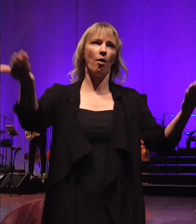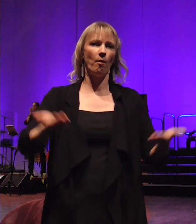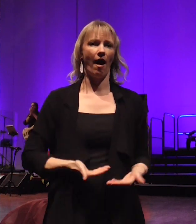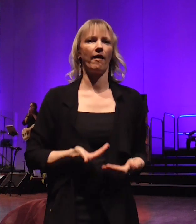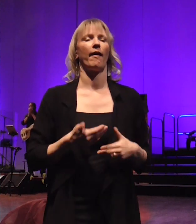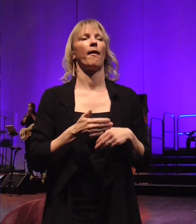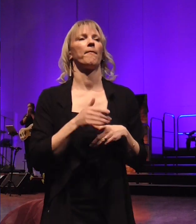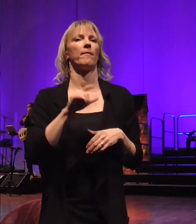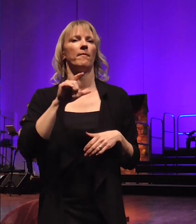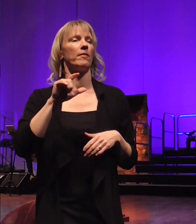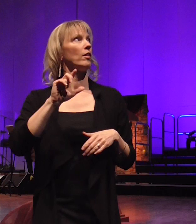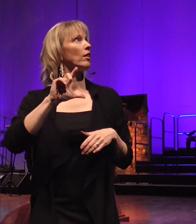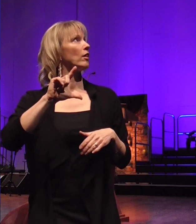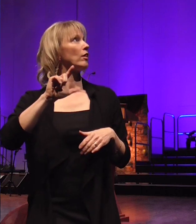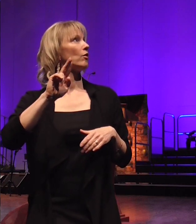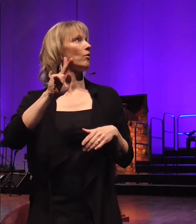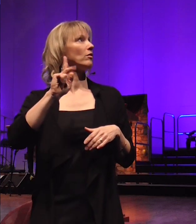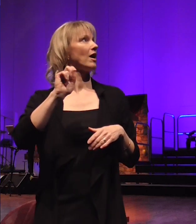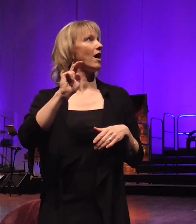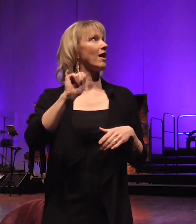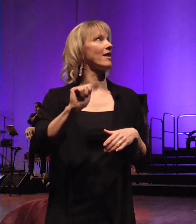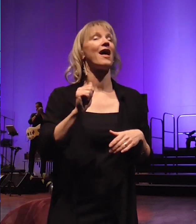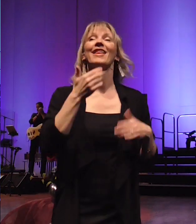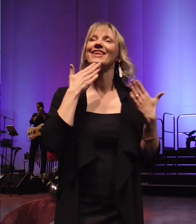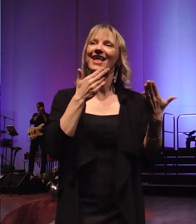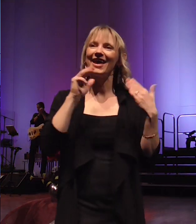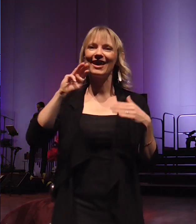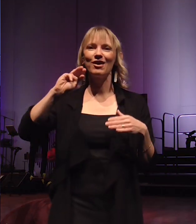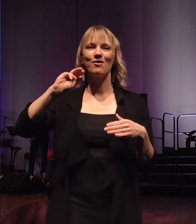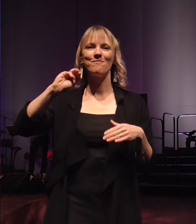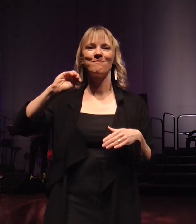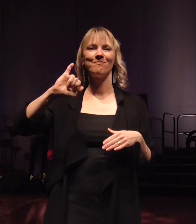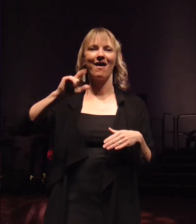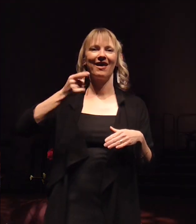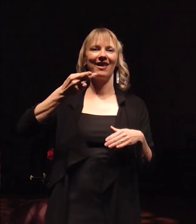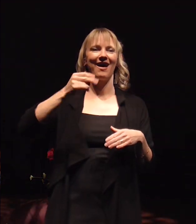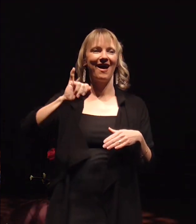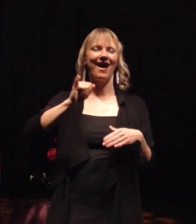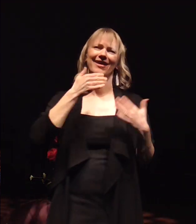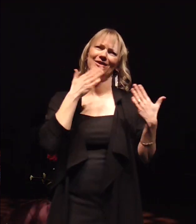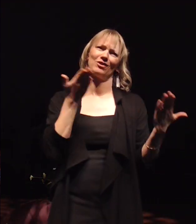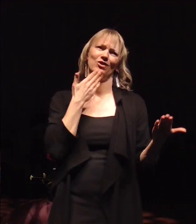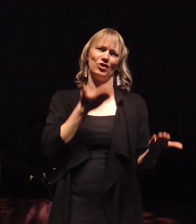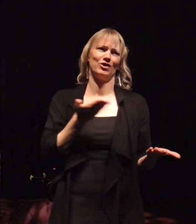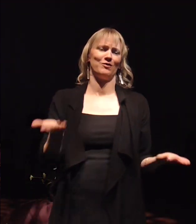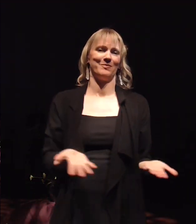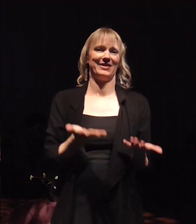Lokana. Thank you, Mile High. Good to be here.